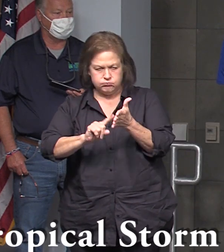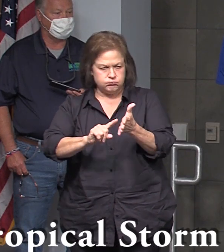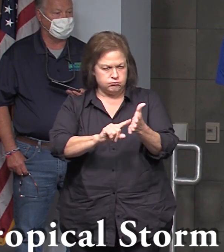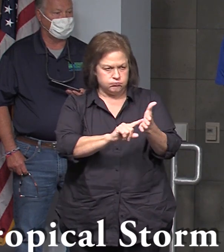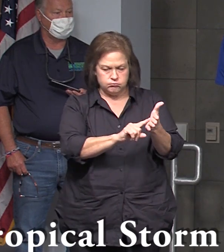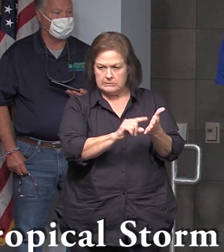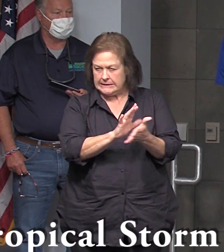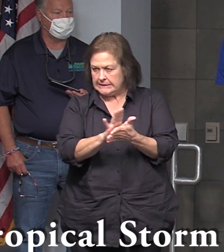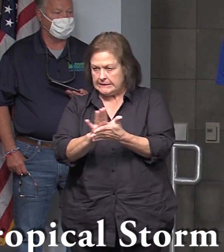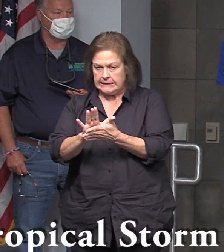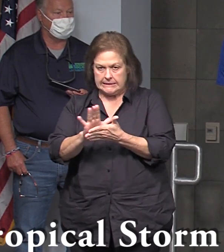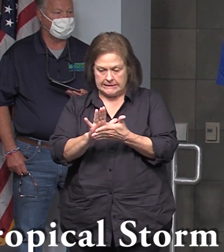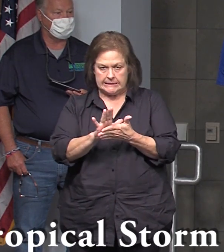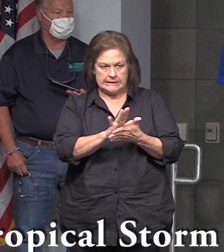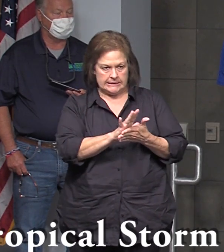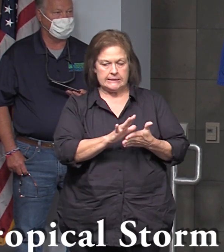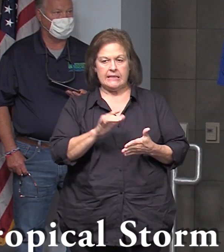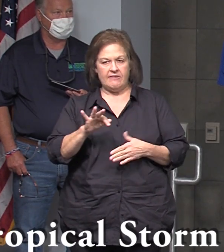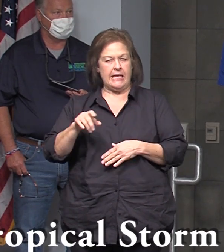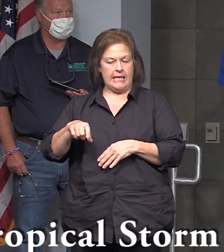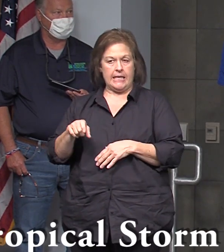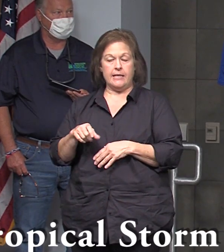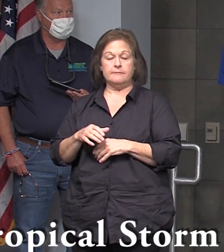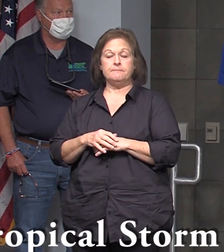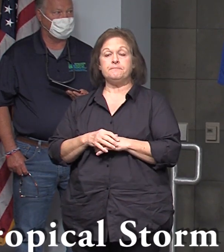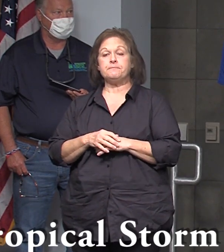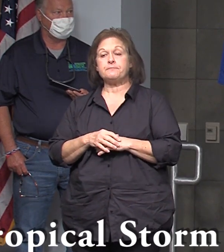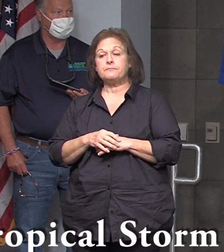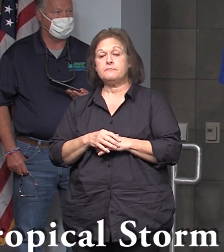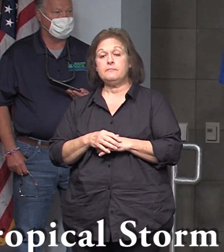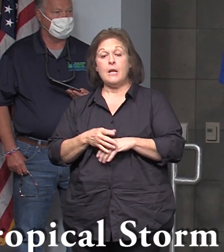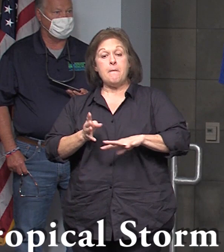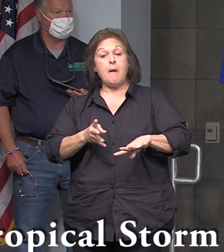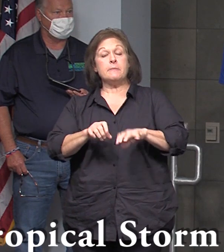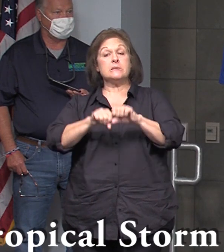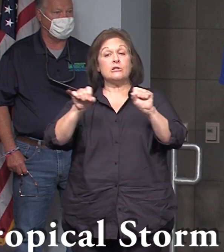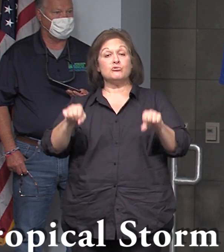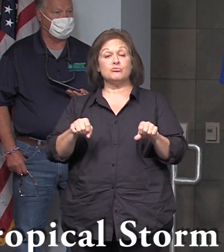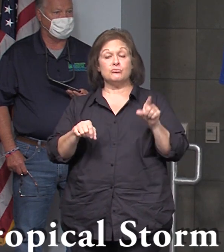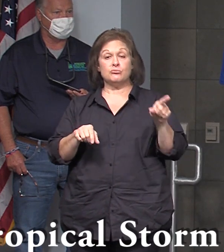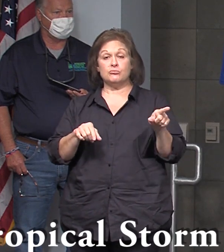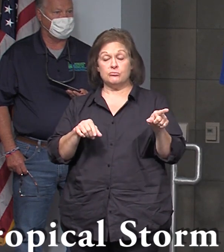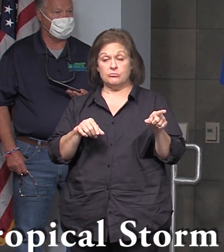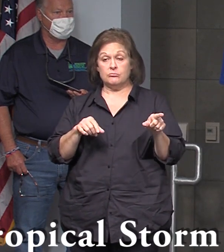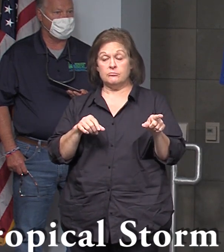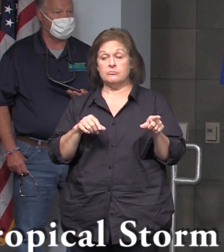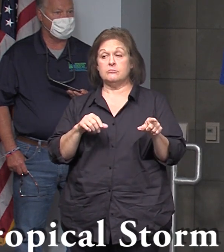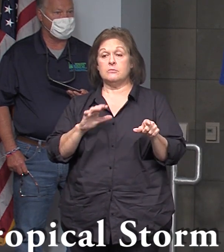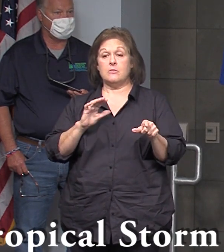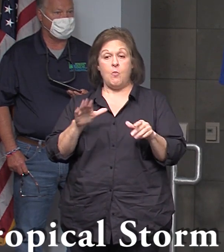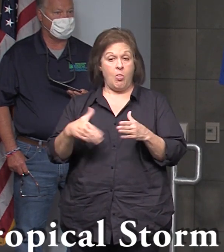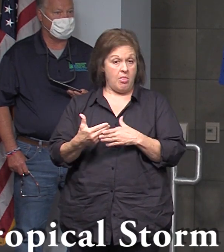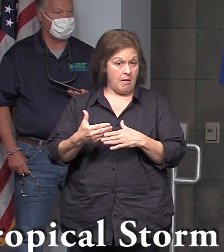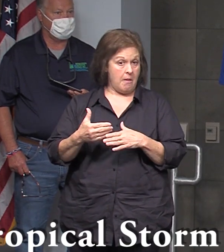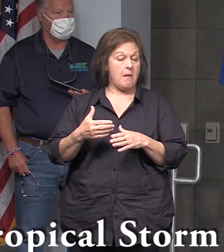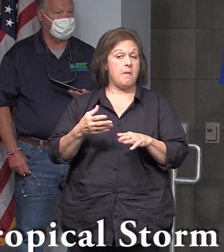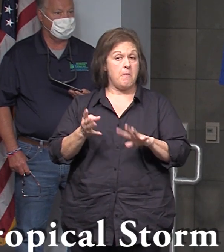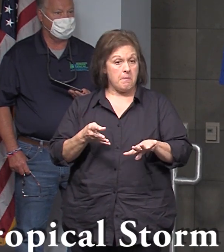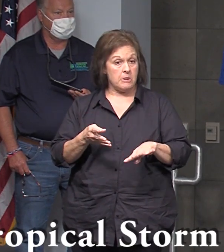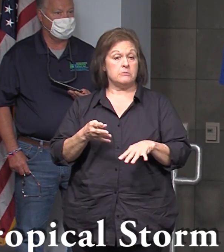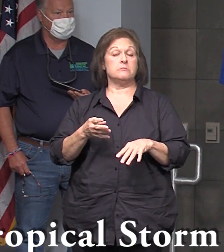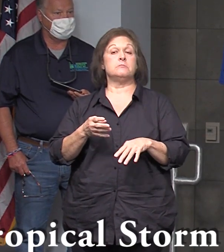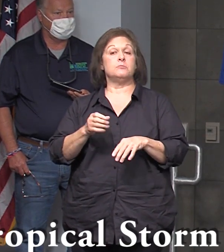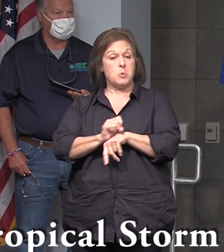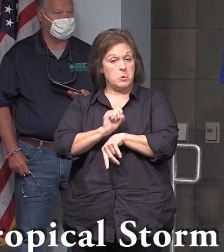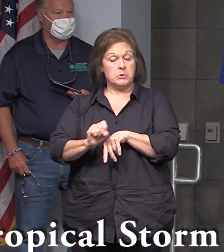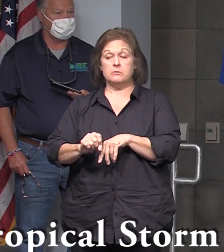and clean them as necessary. As far as the pump stations, again, all pumps and all personnel are